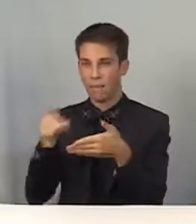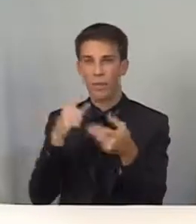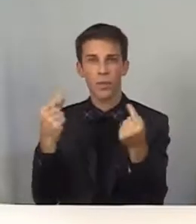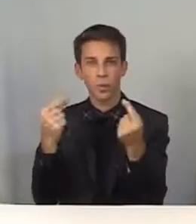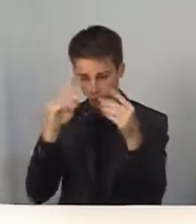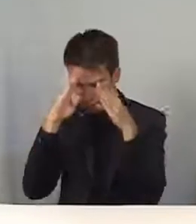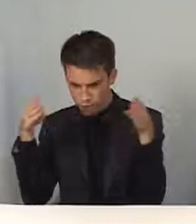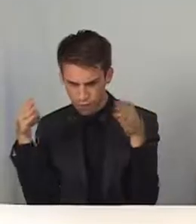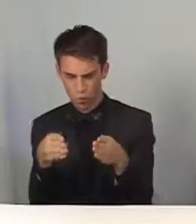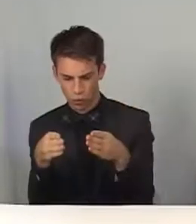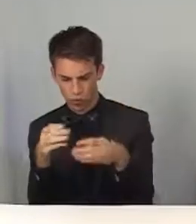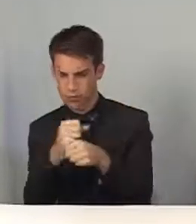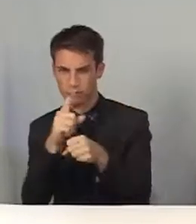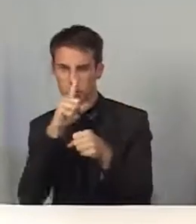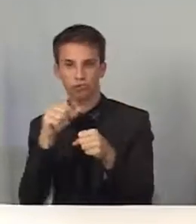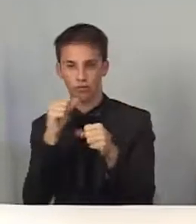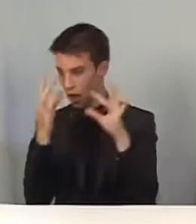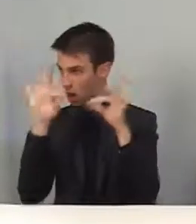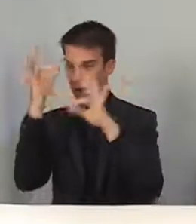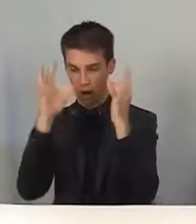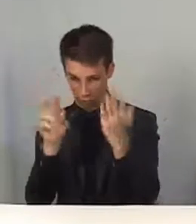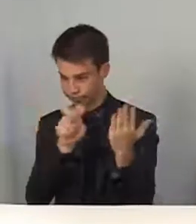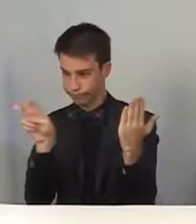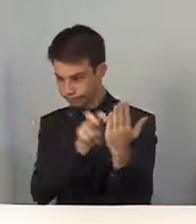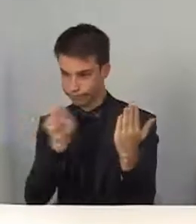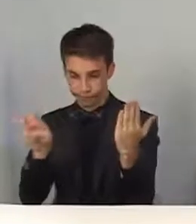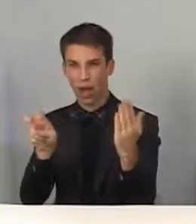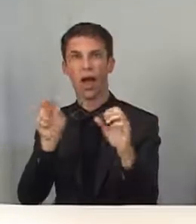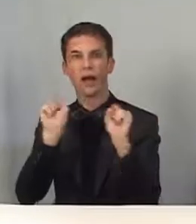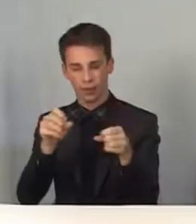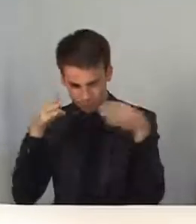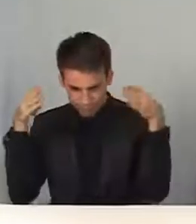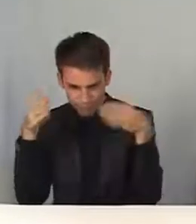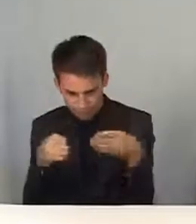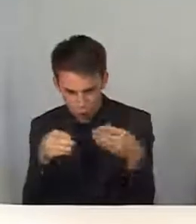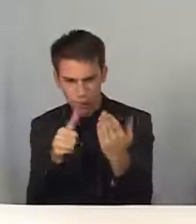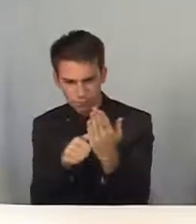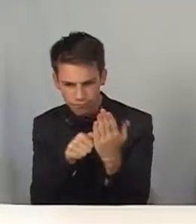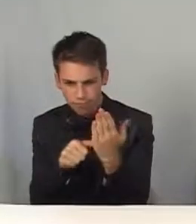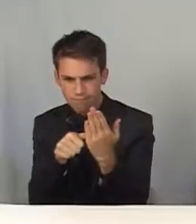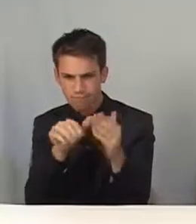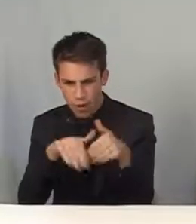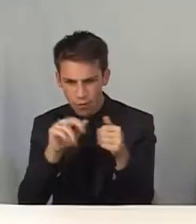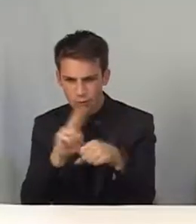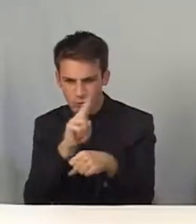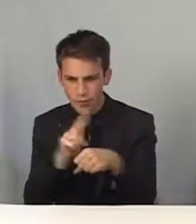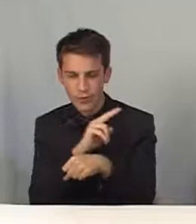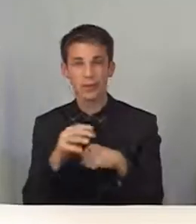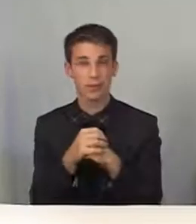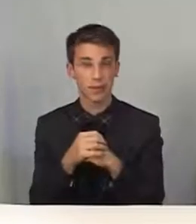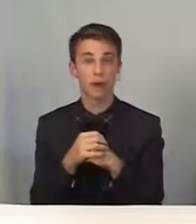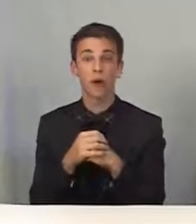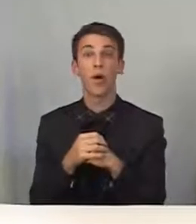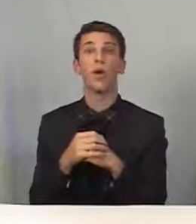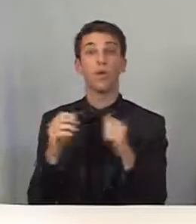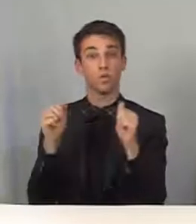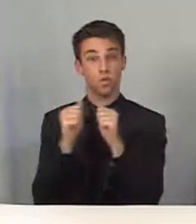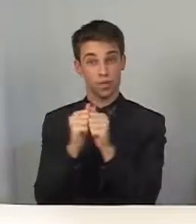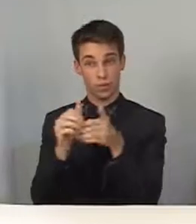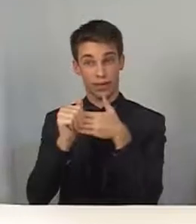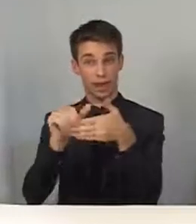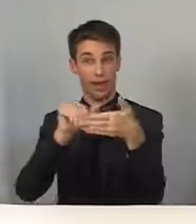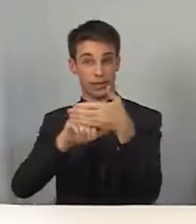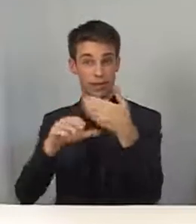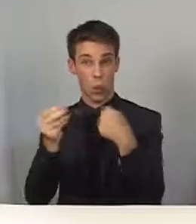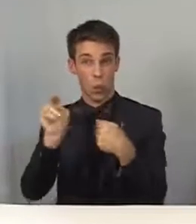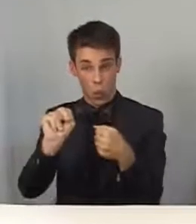focused on the task or app at hand. With Guided Access, an individual can limit an iOS device to